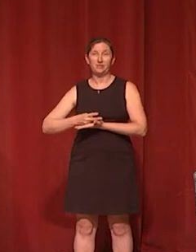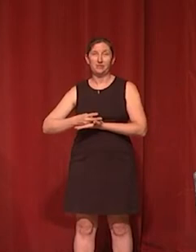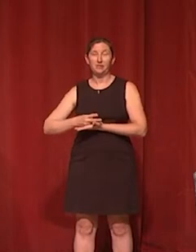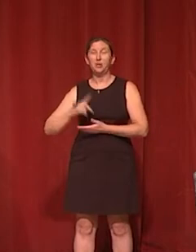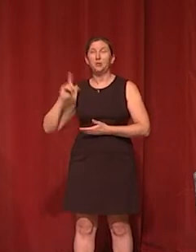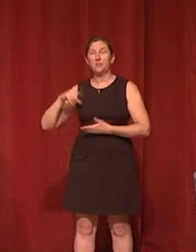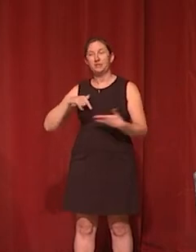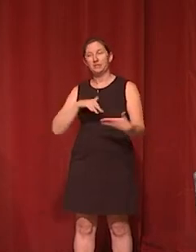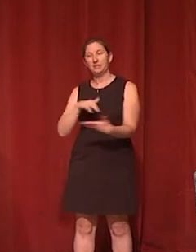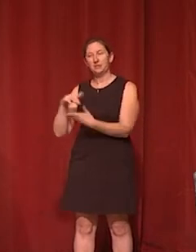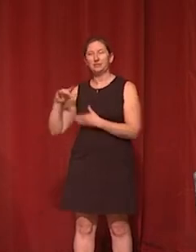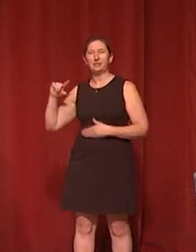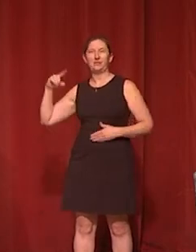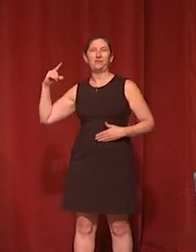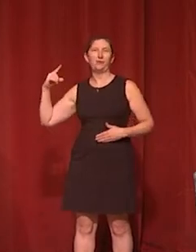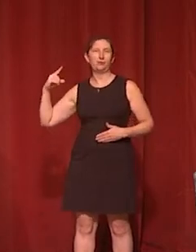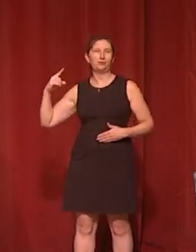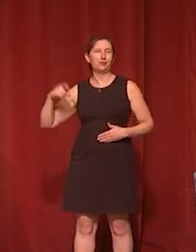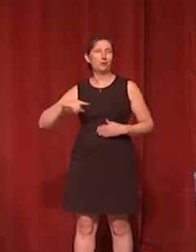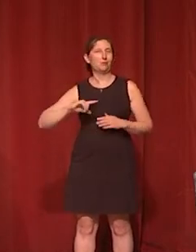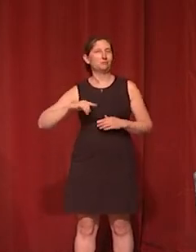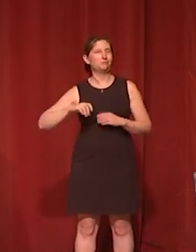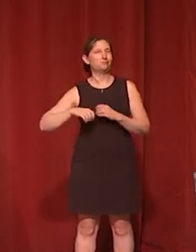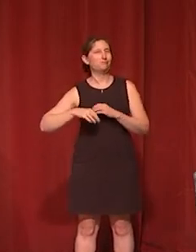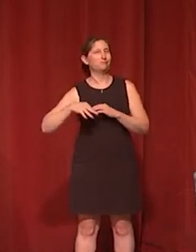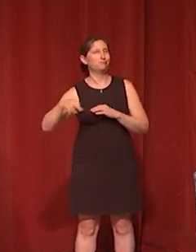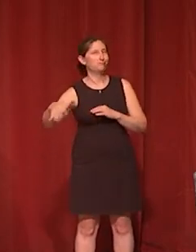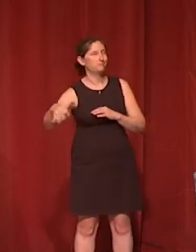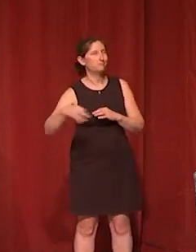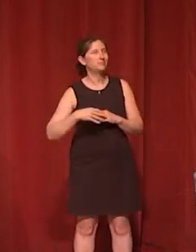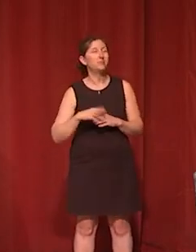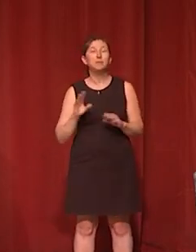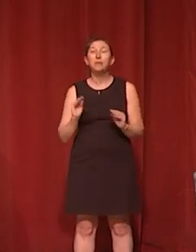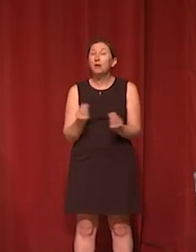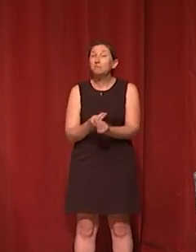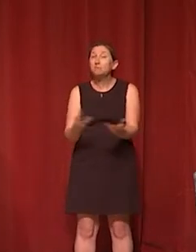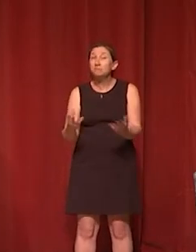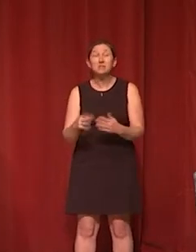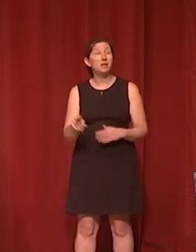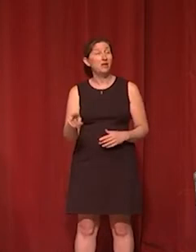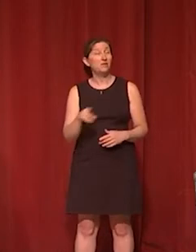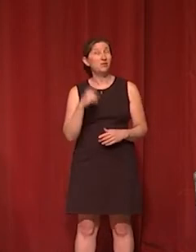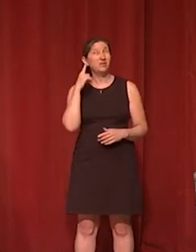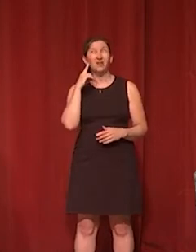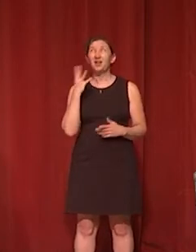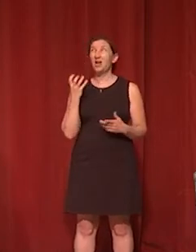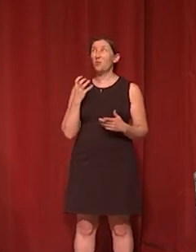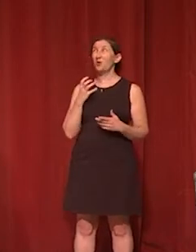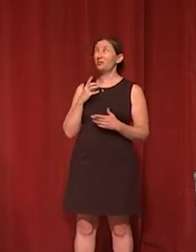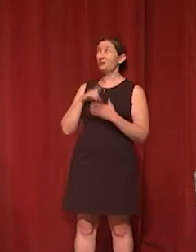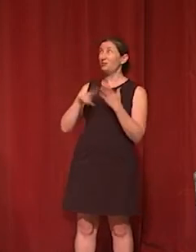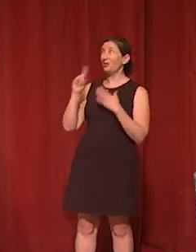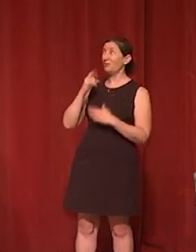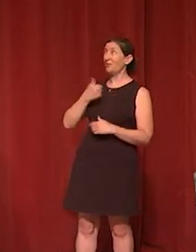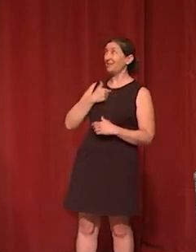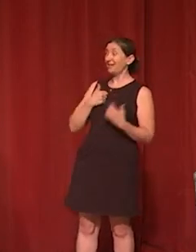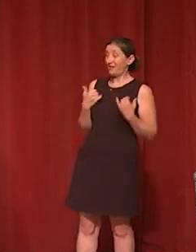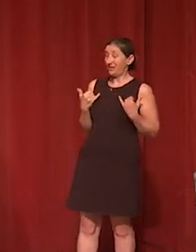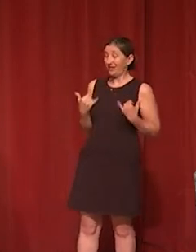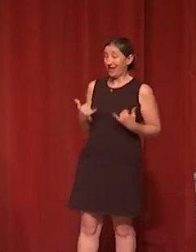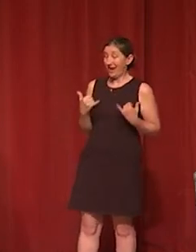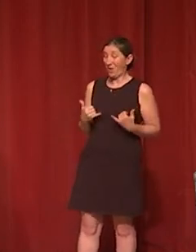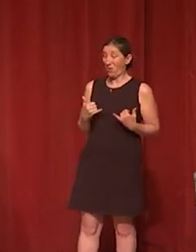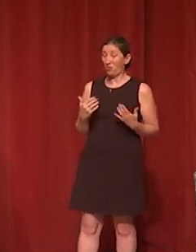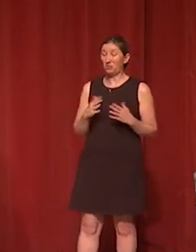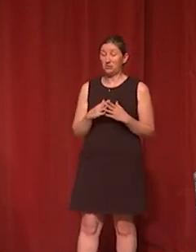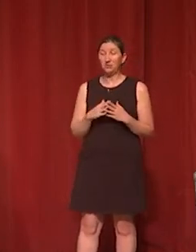finished. And so that's a little plug that for people who are interested in doing something about it for themselves, their families, getting involved